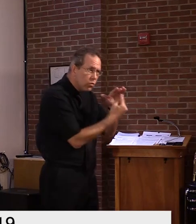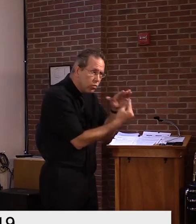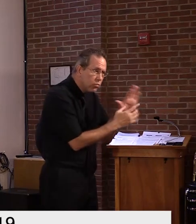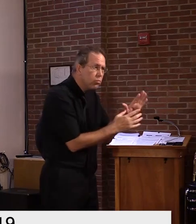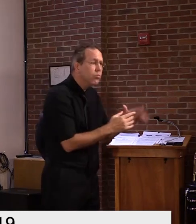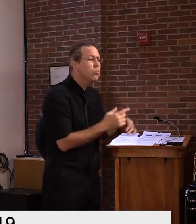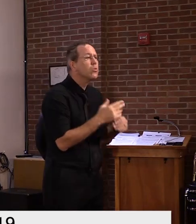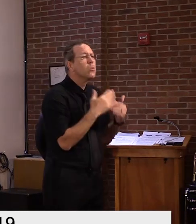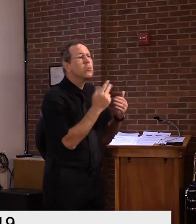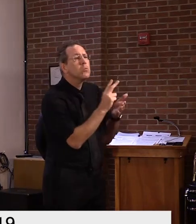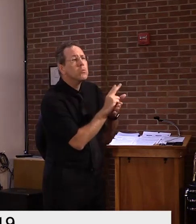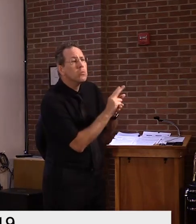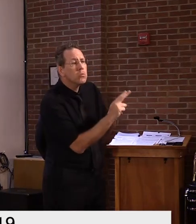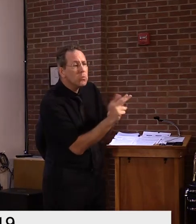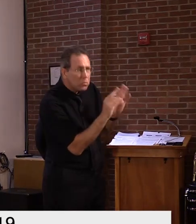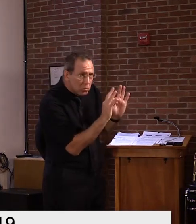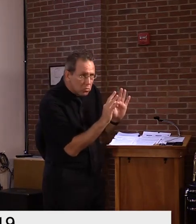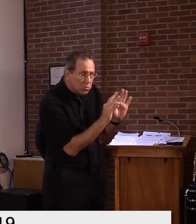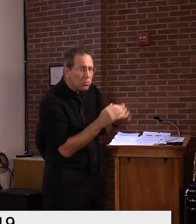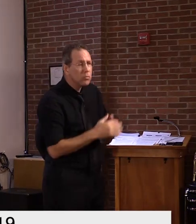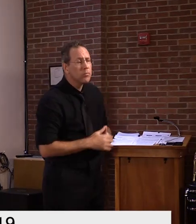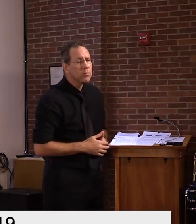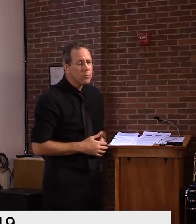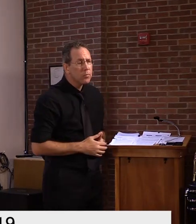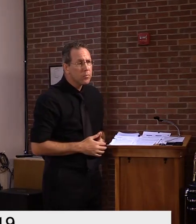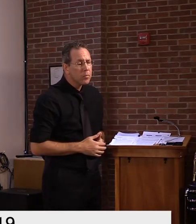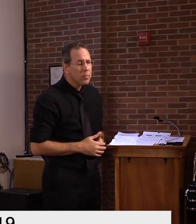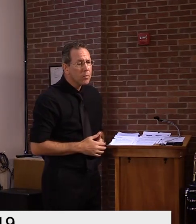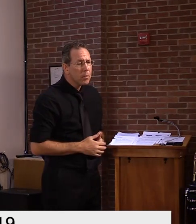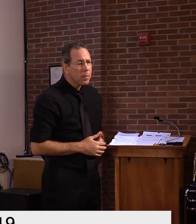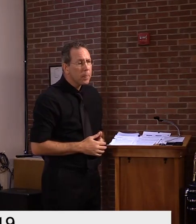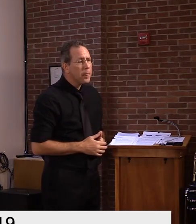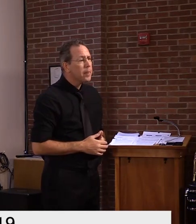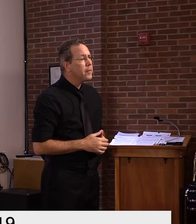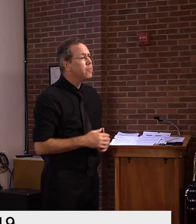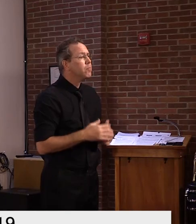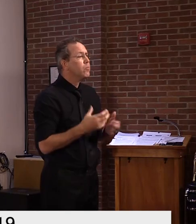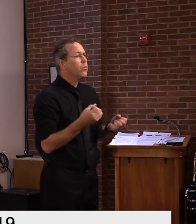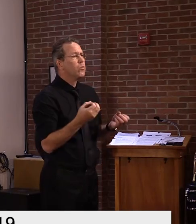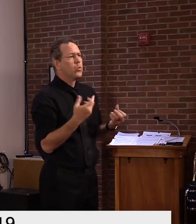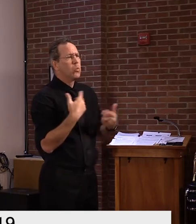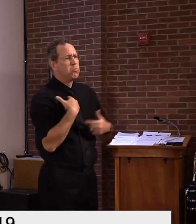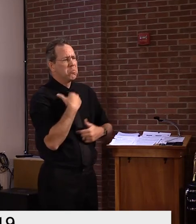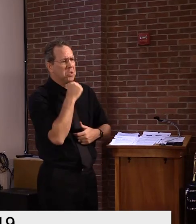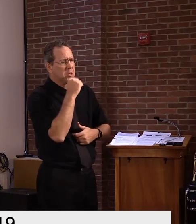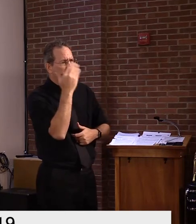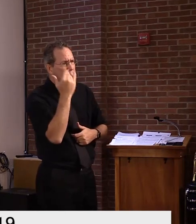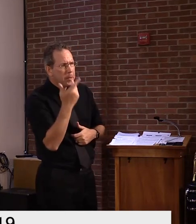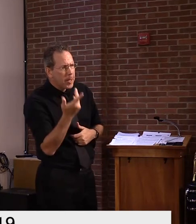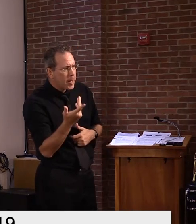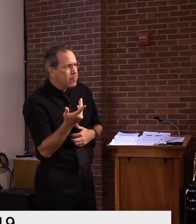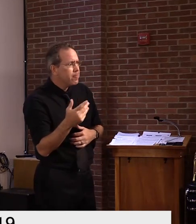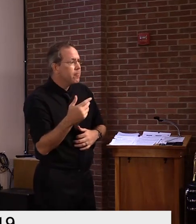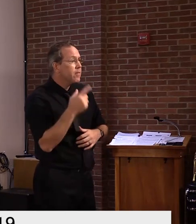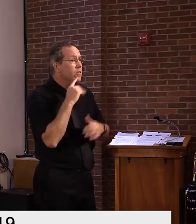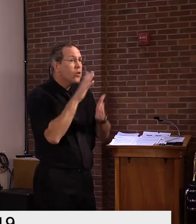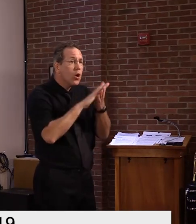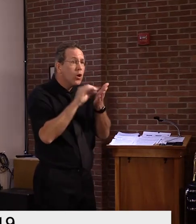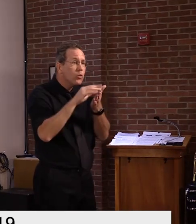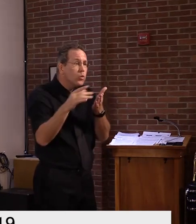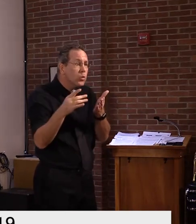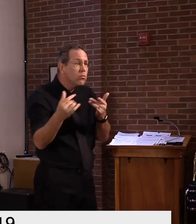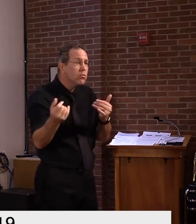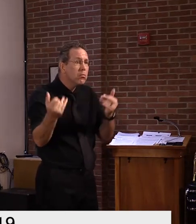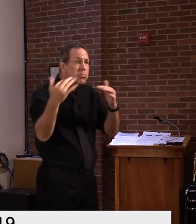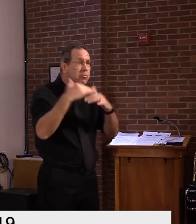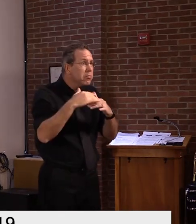we evolve to. So I would not think that the college contribution to our number of cases would be any different